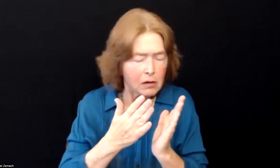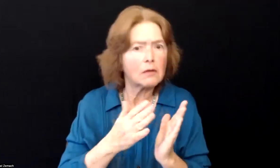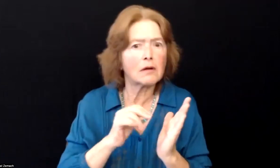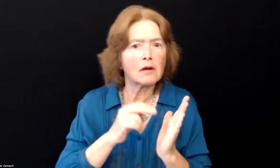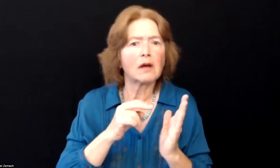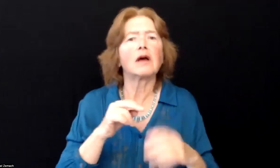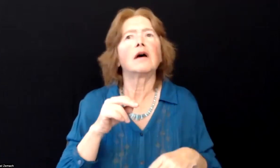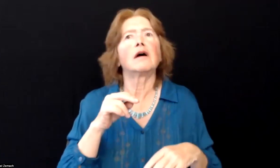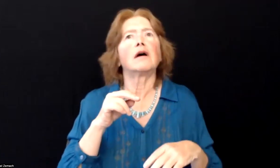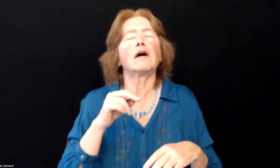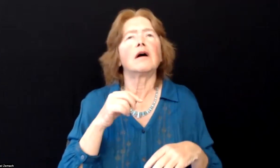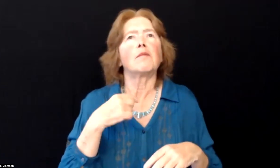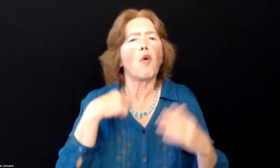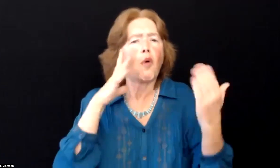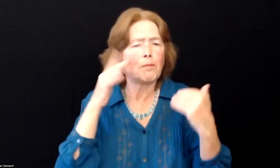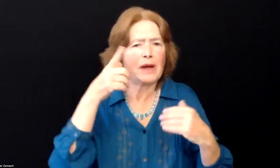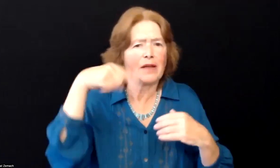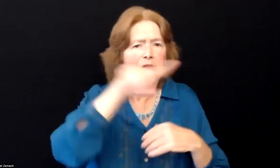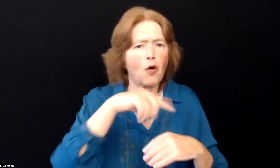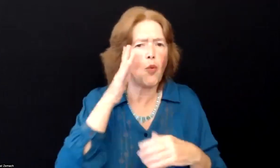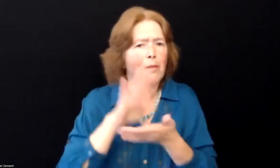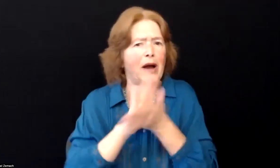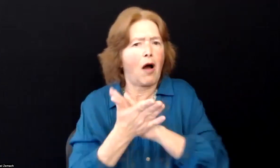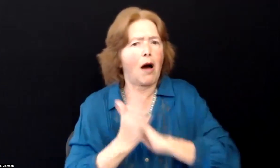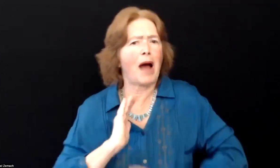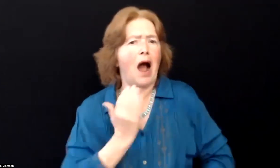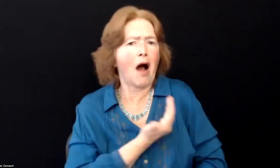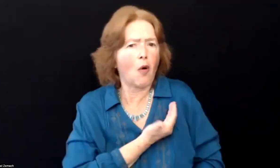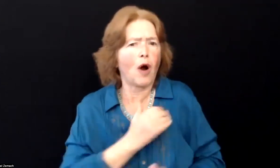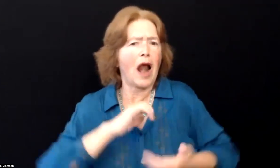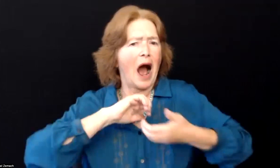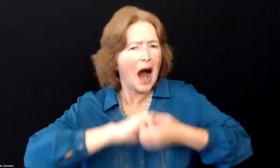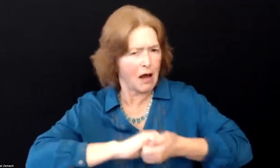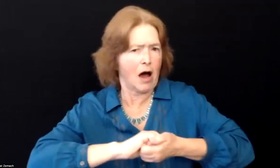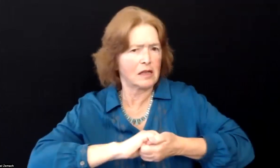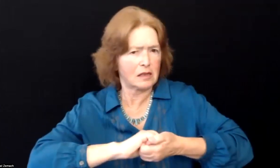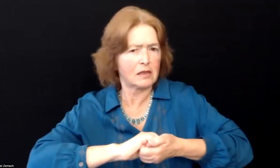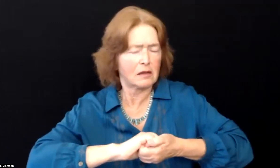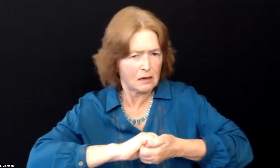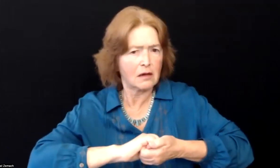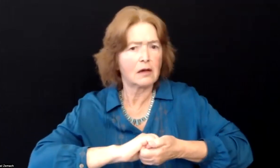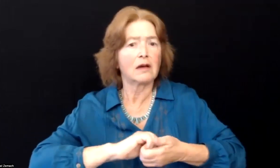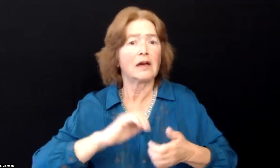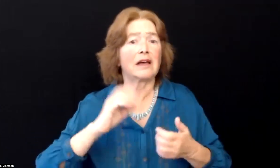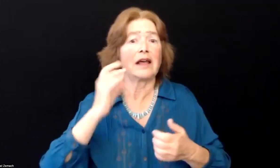themselves, I hope that average person would become an ally of the